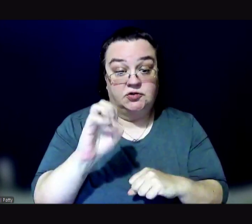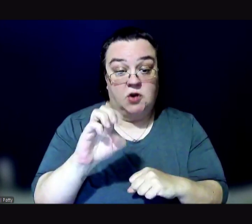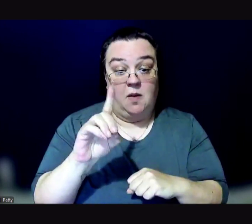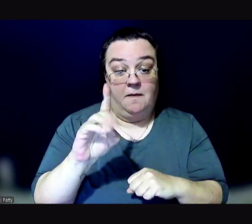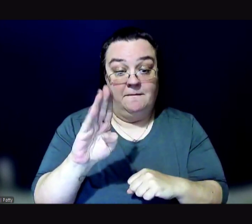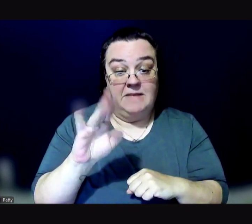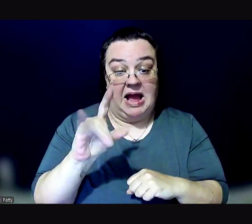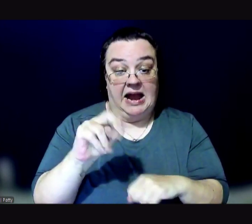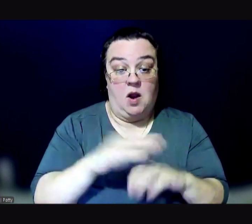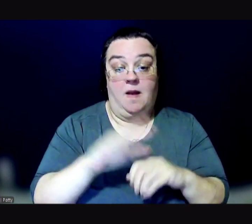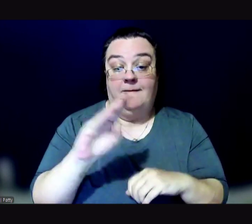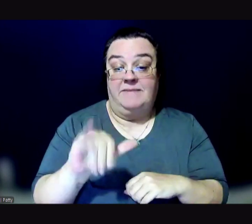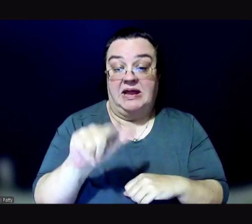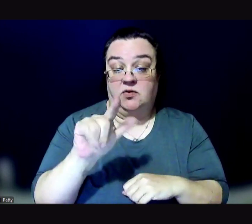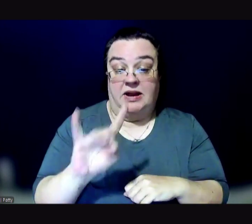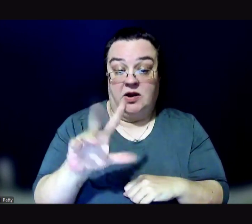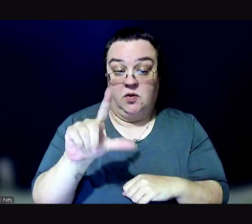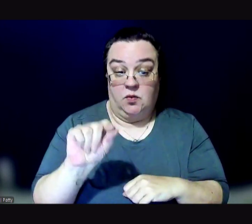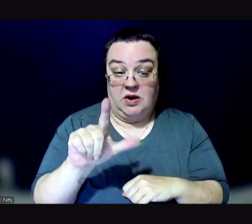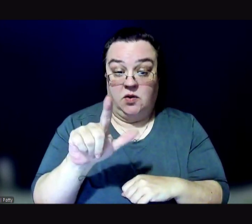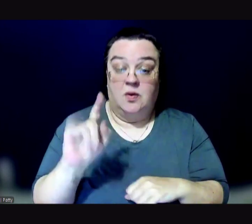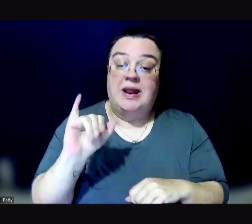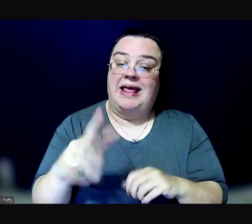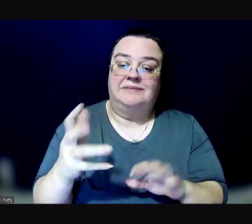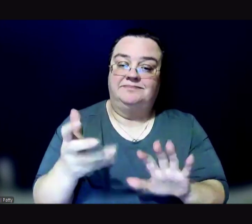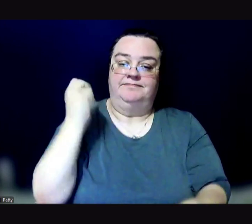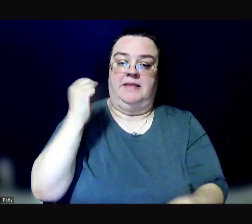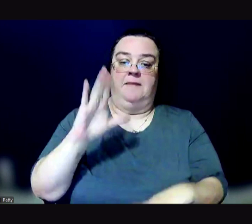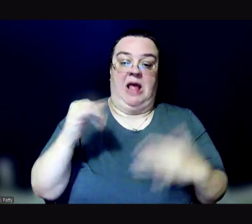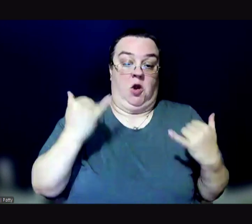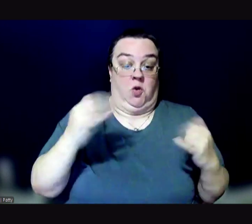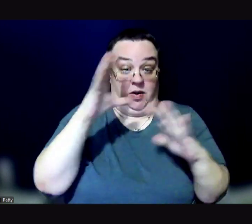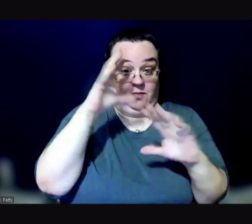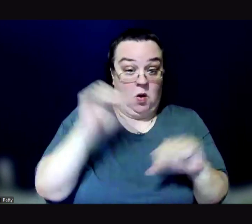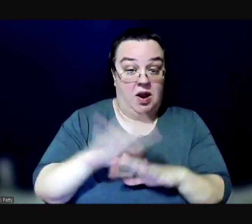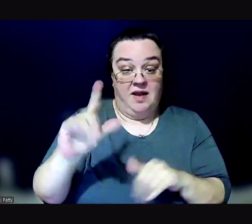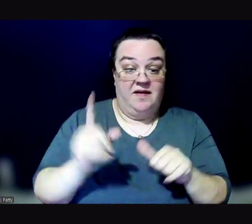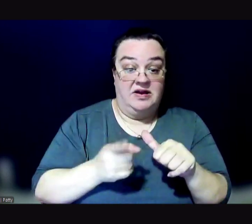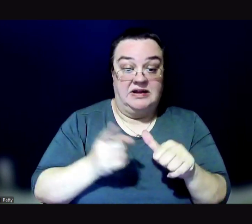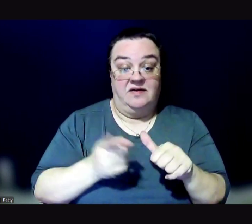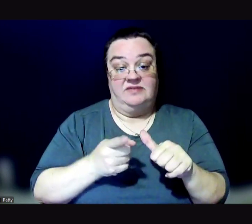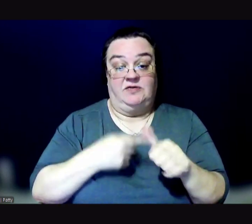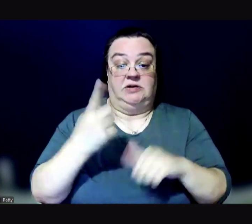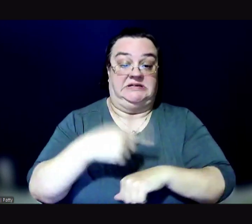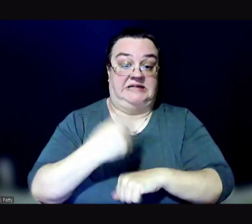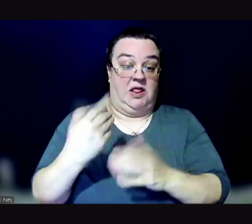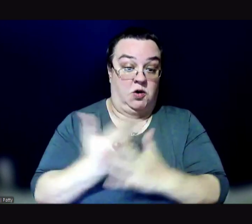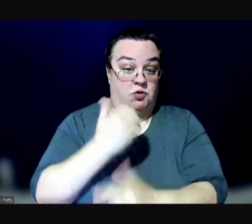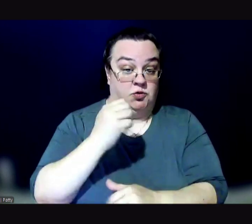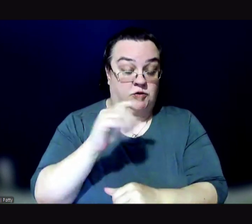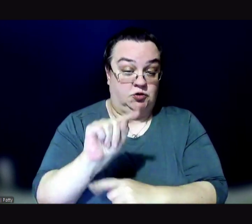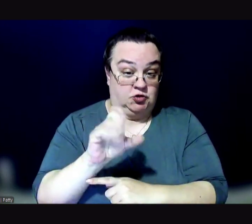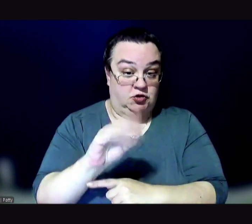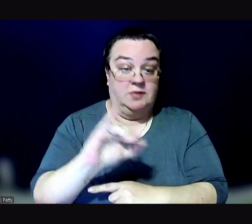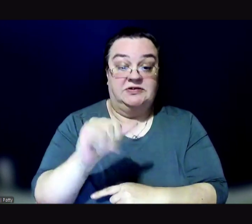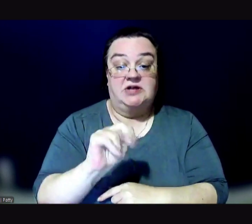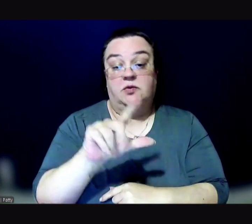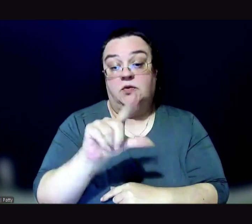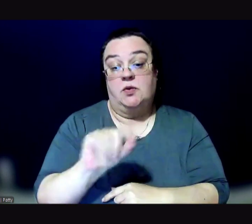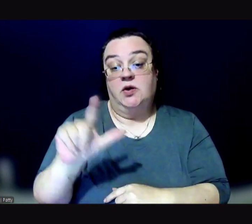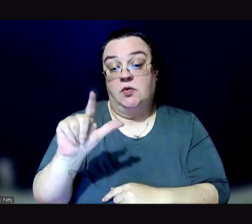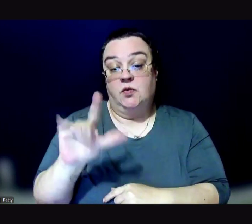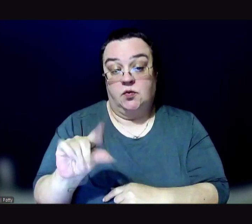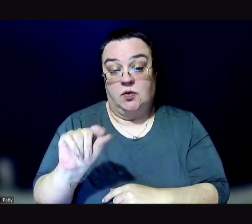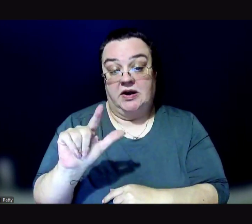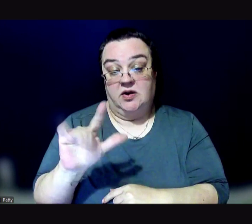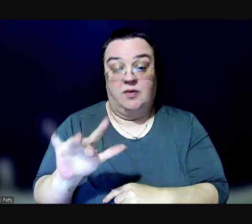term on January 20, 2025. And whereas in the absence of leadership from the current administration